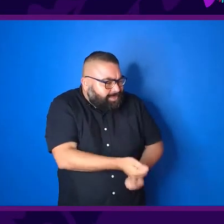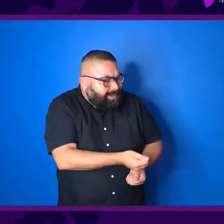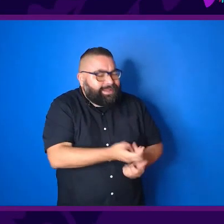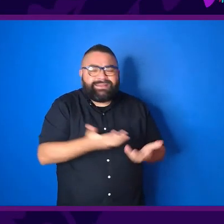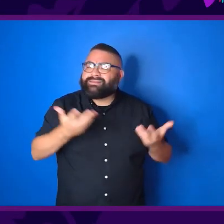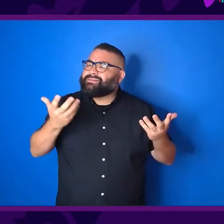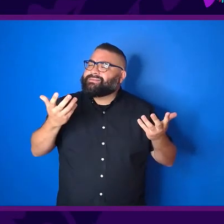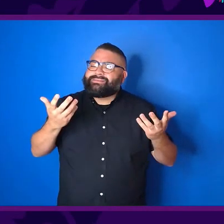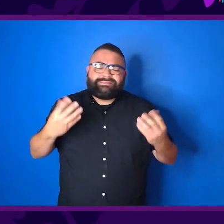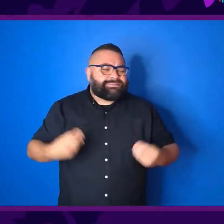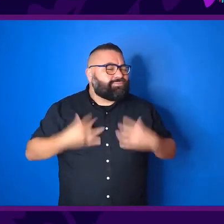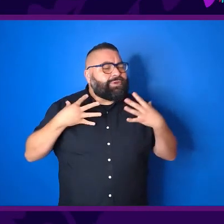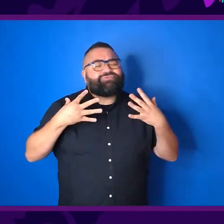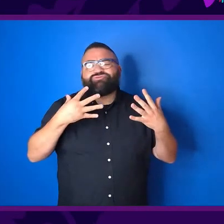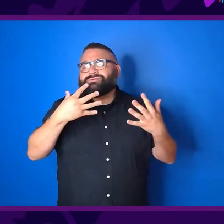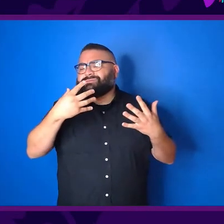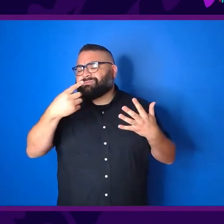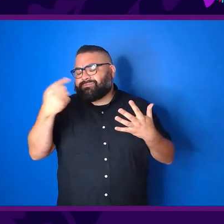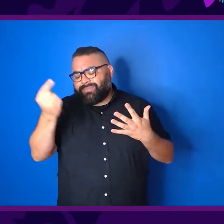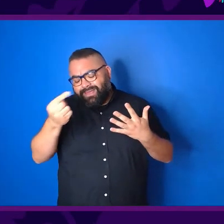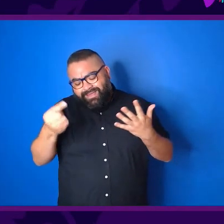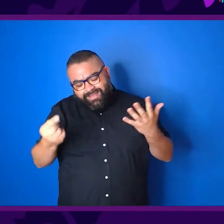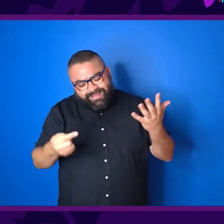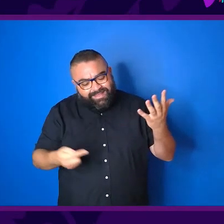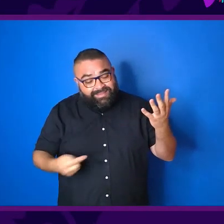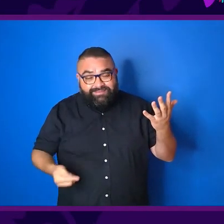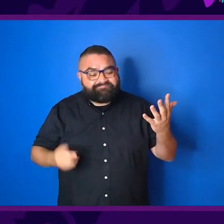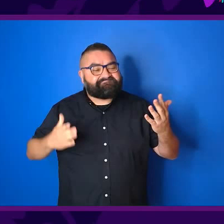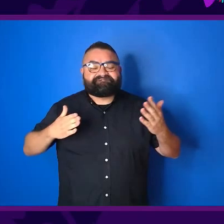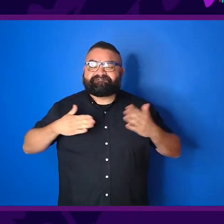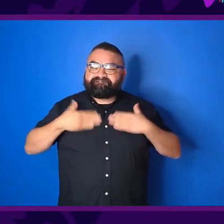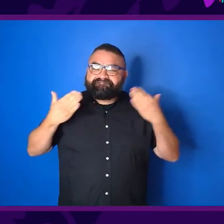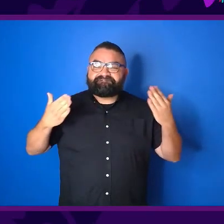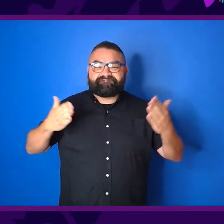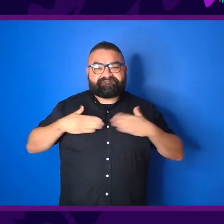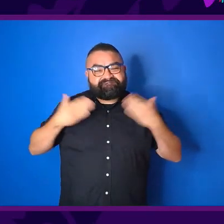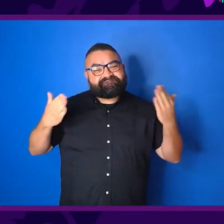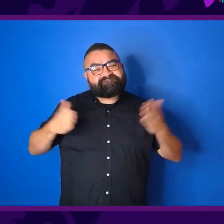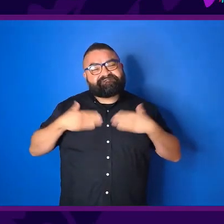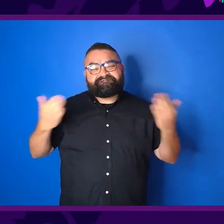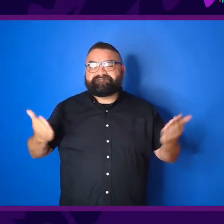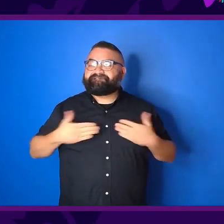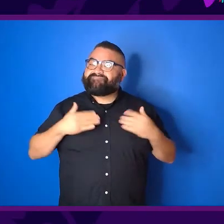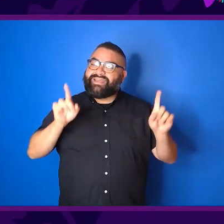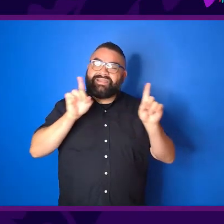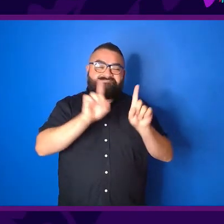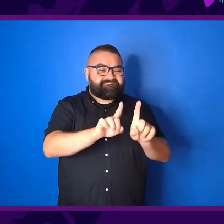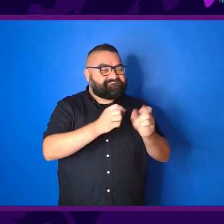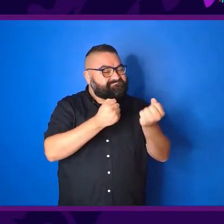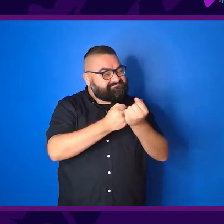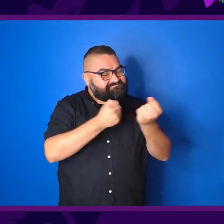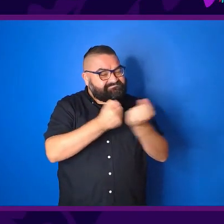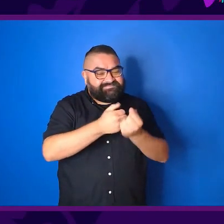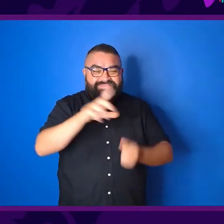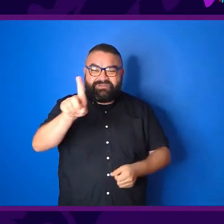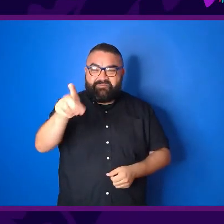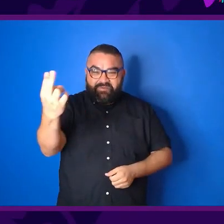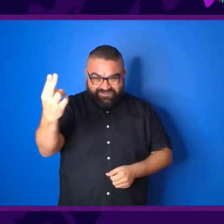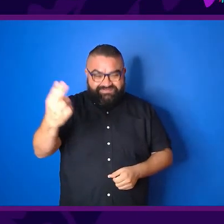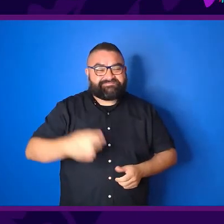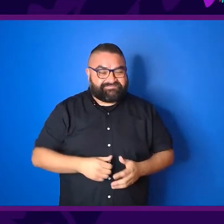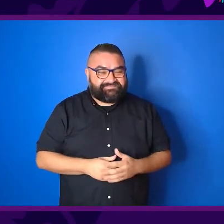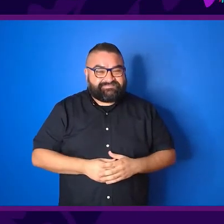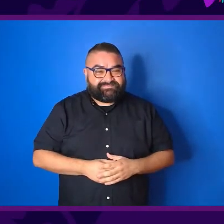since. And just so happy to be with you, Dolores. A few years ago, Dolores and